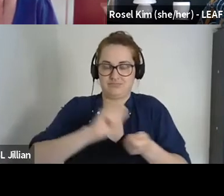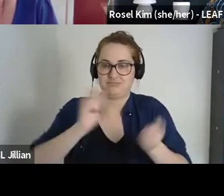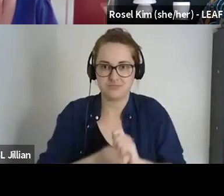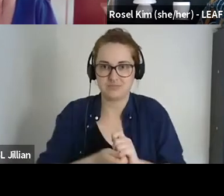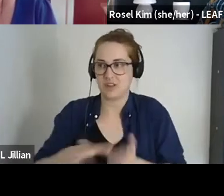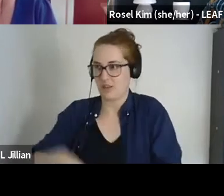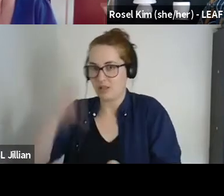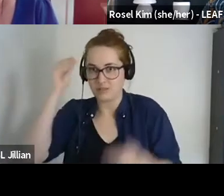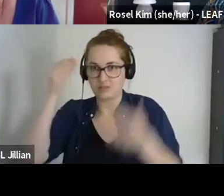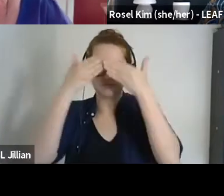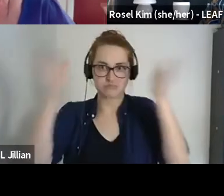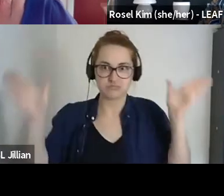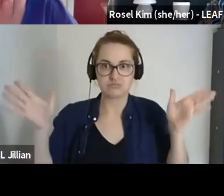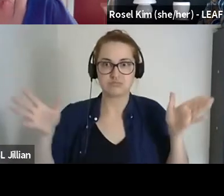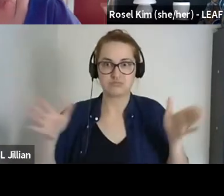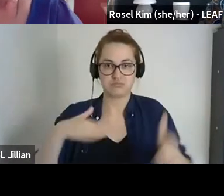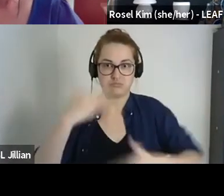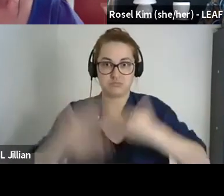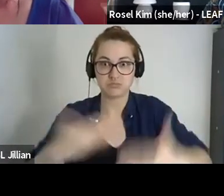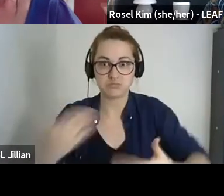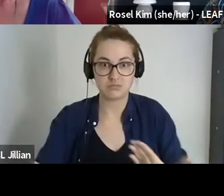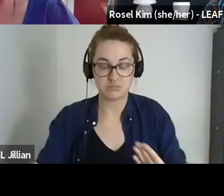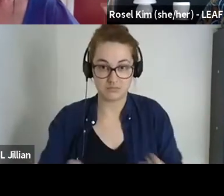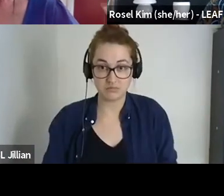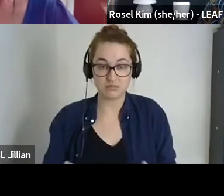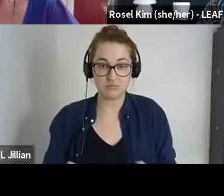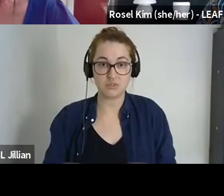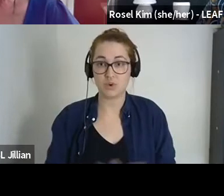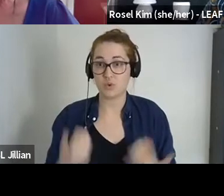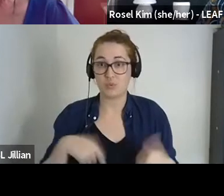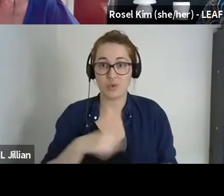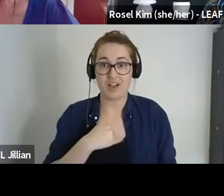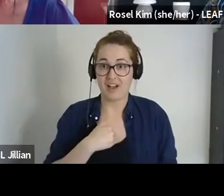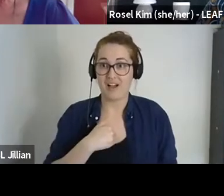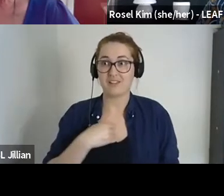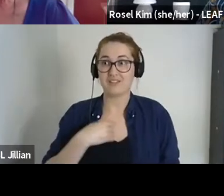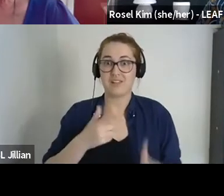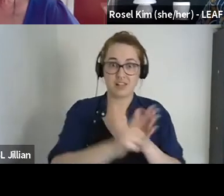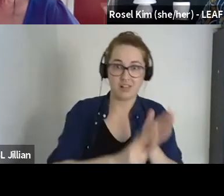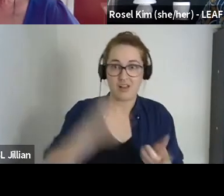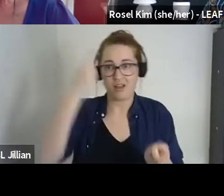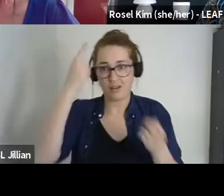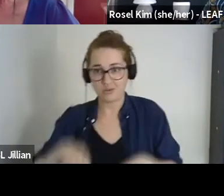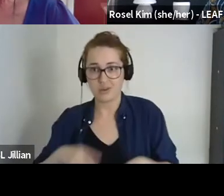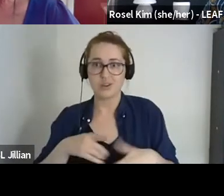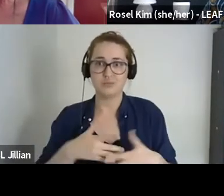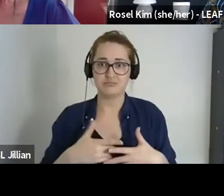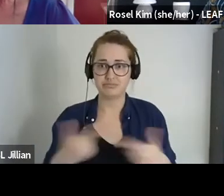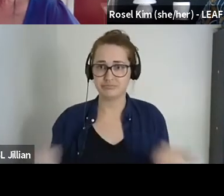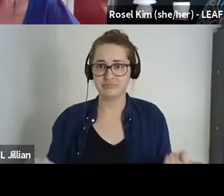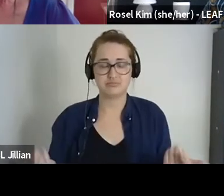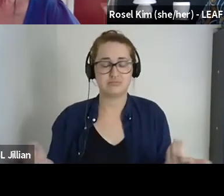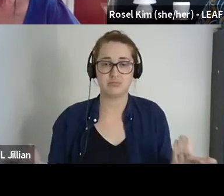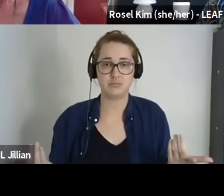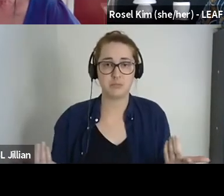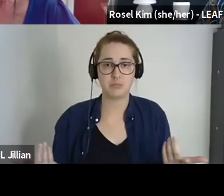these great treaties and all of this good intention. But the reality is Dawn Canada just finished 35 years in service and